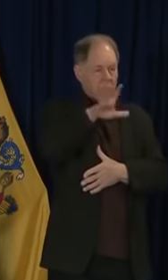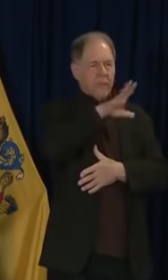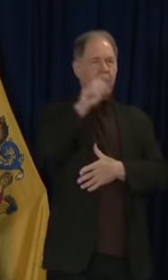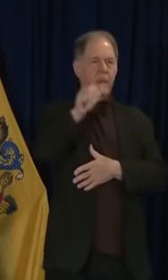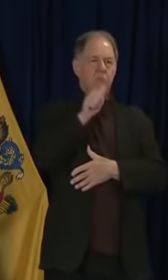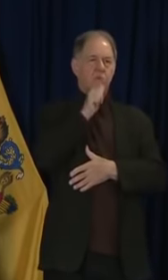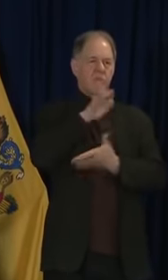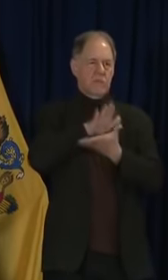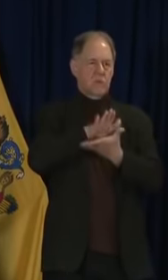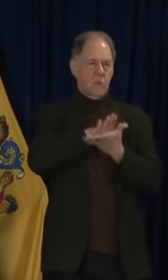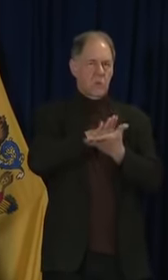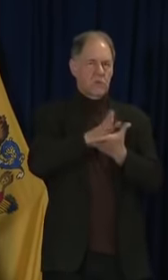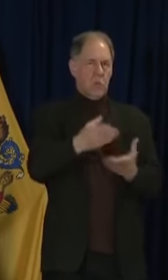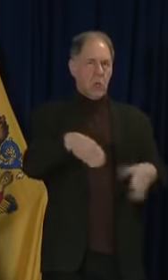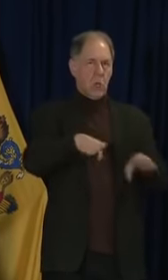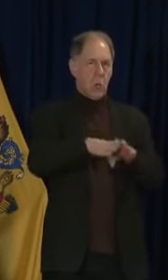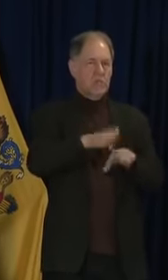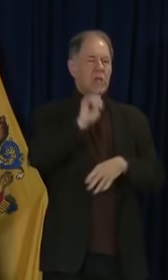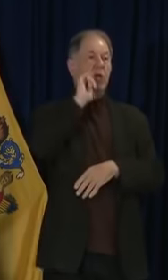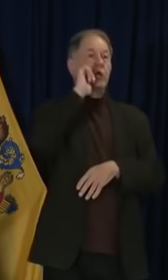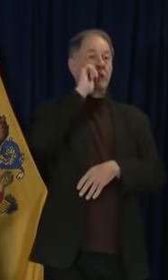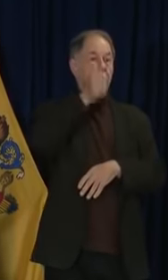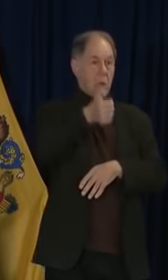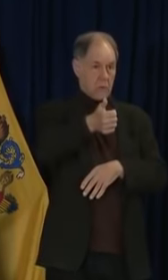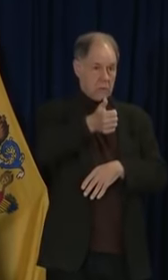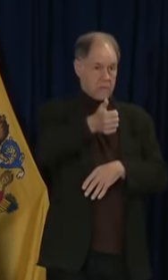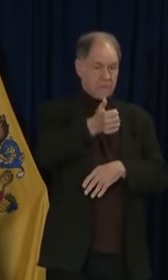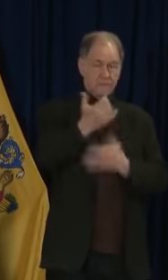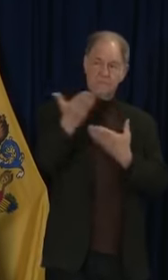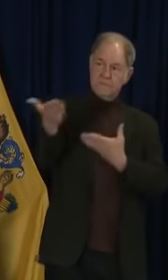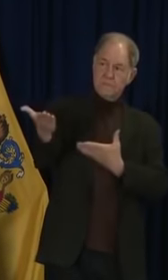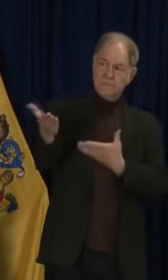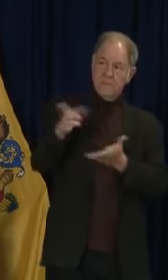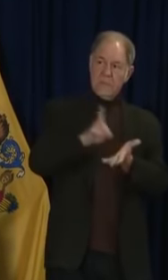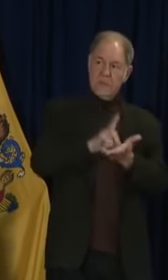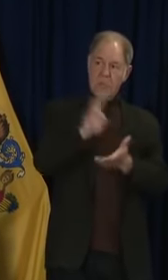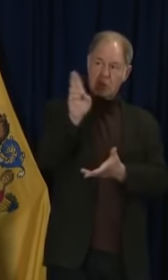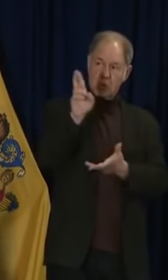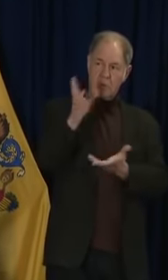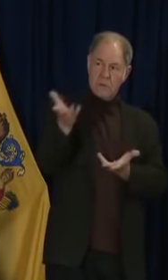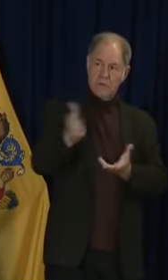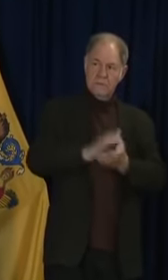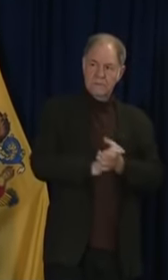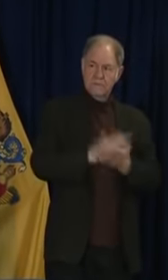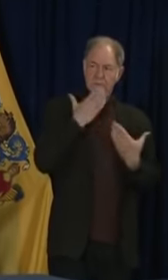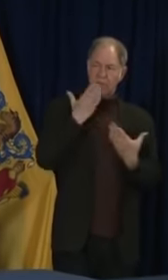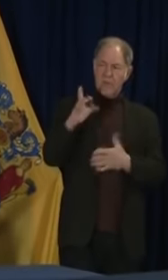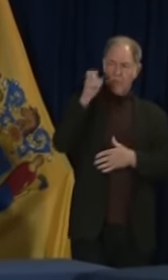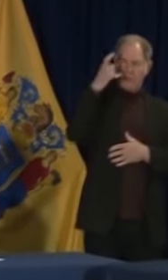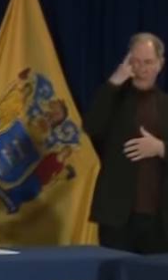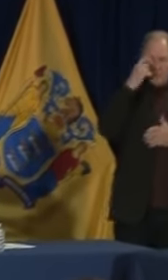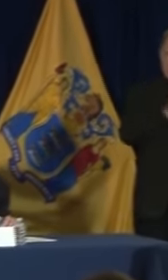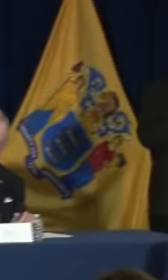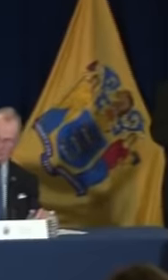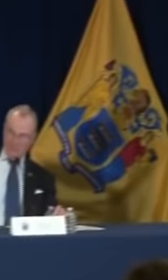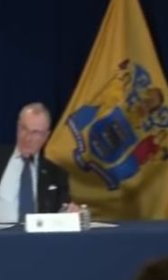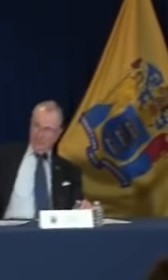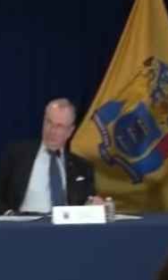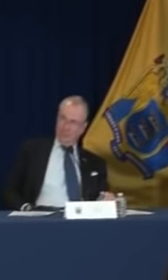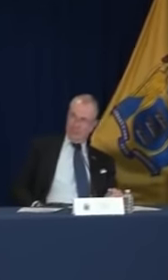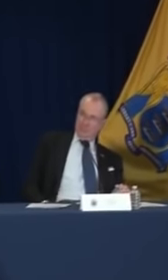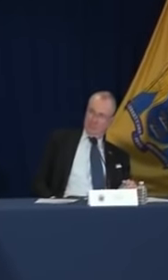day, technically tomorrow. And we'd love to get Dr. Repollet to give us a little bit more color on that. Thank you, Governor Murphy, Lieutenant Governor